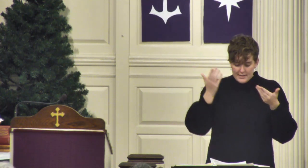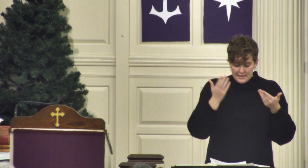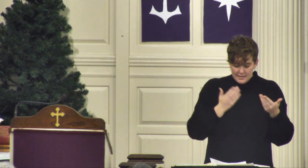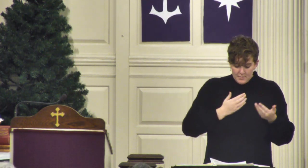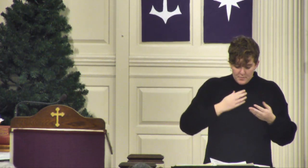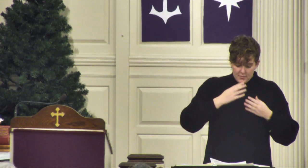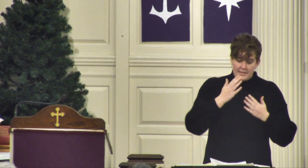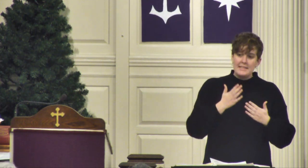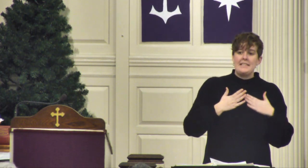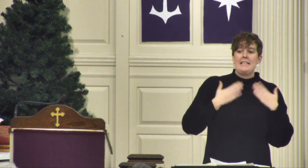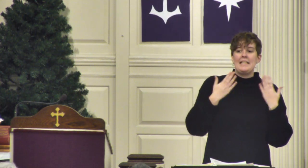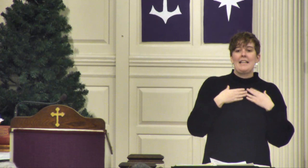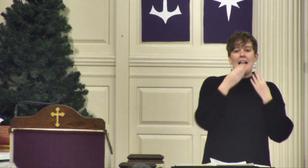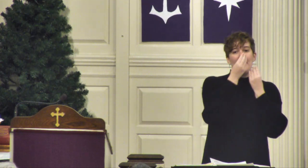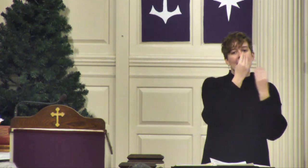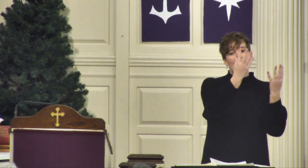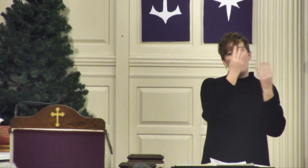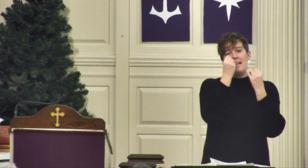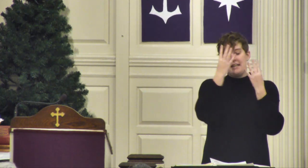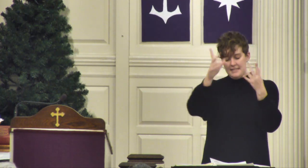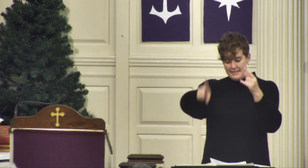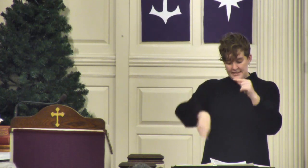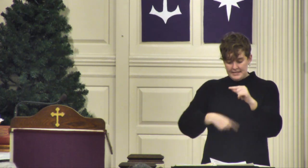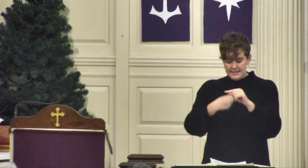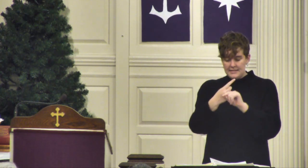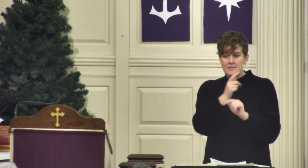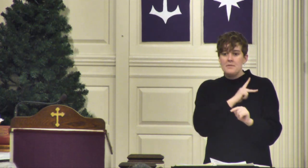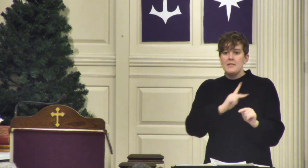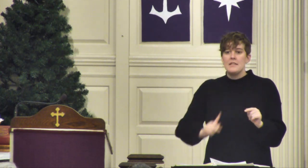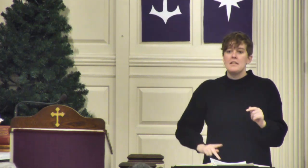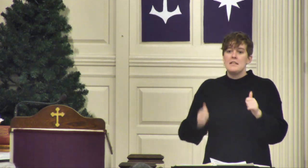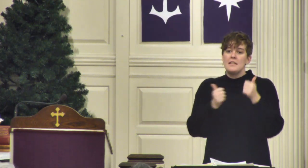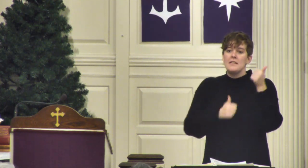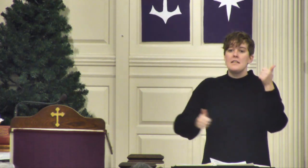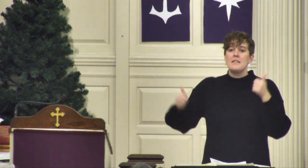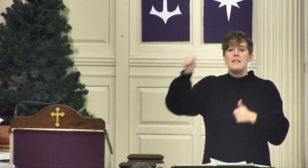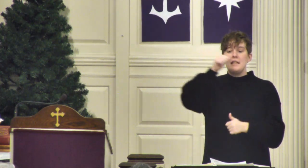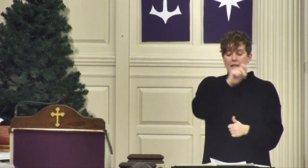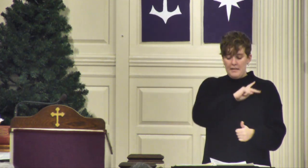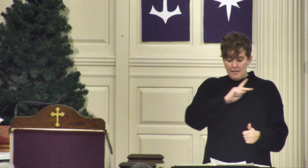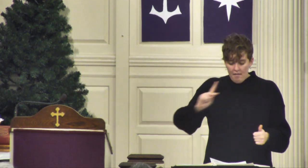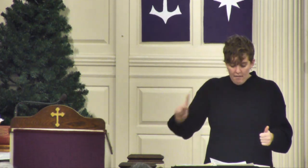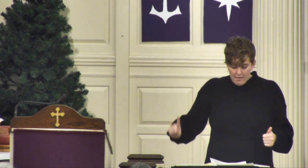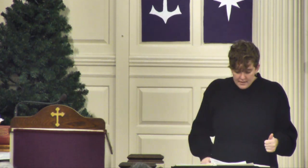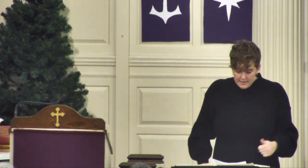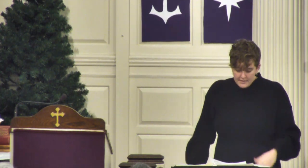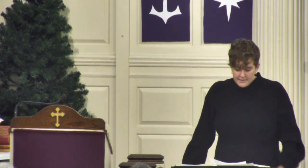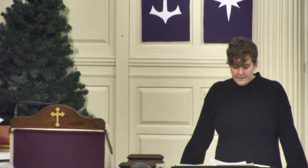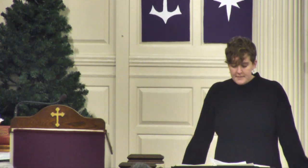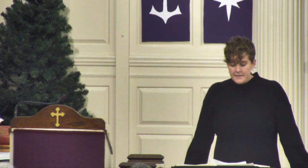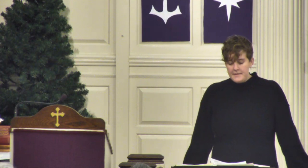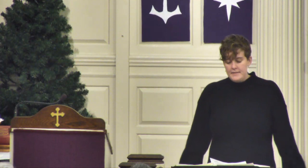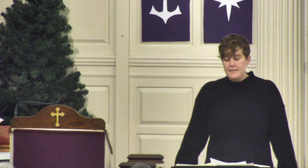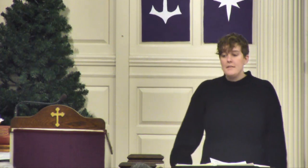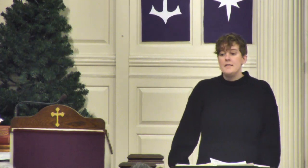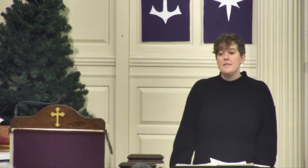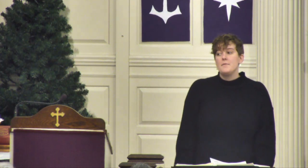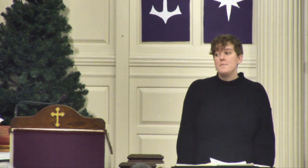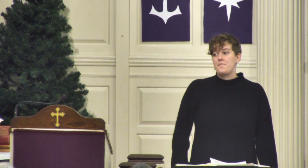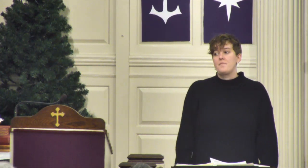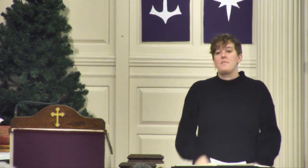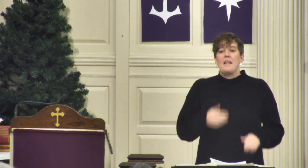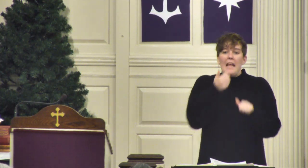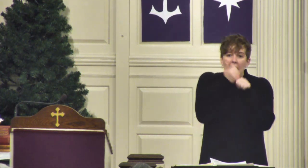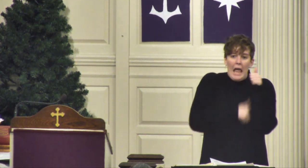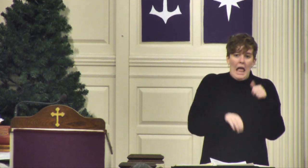he brings glad tidings of the King of Kings.